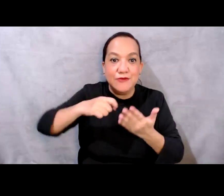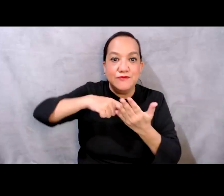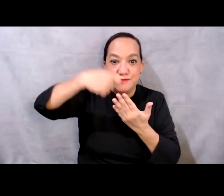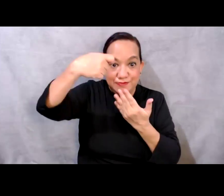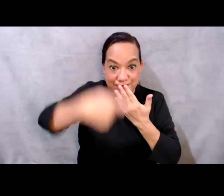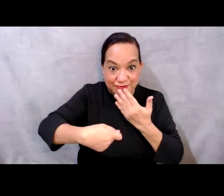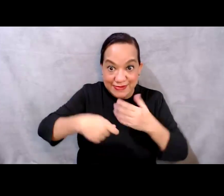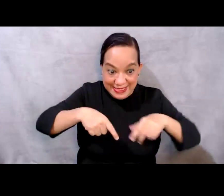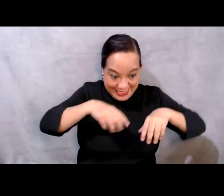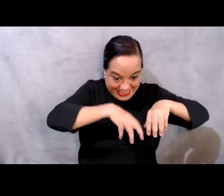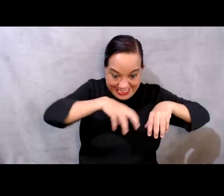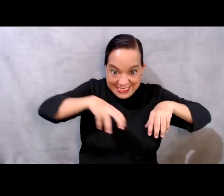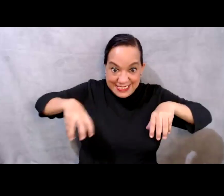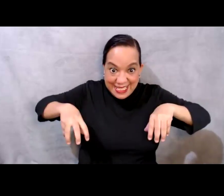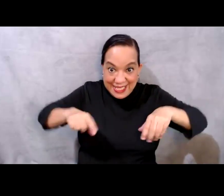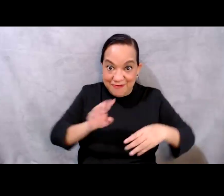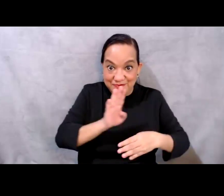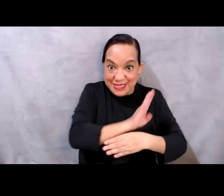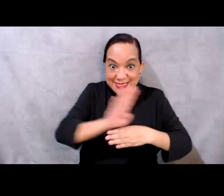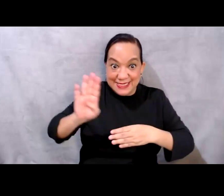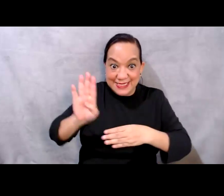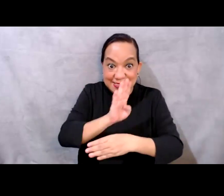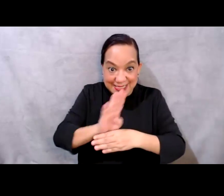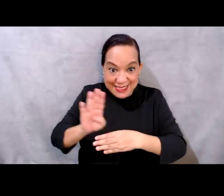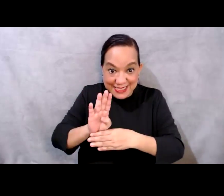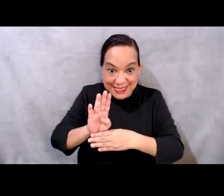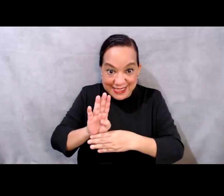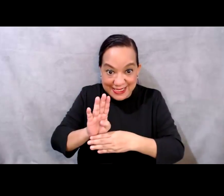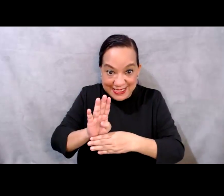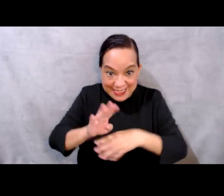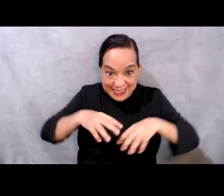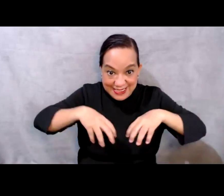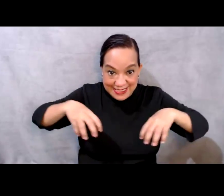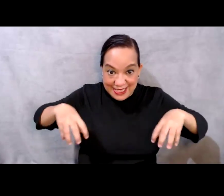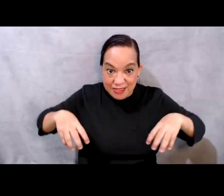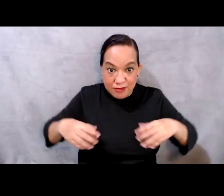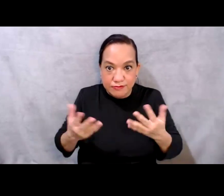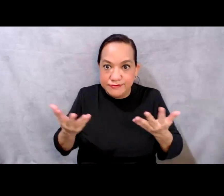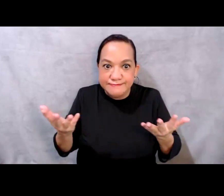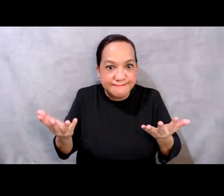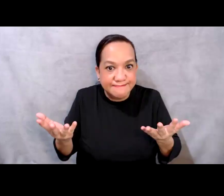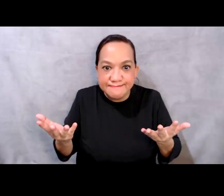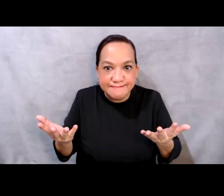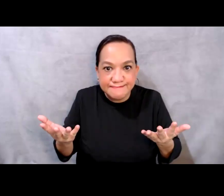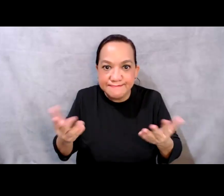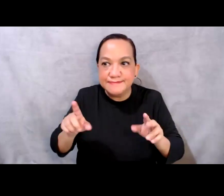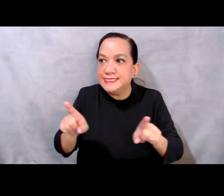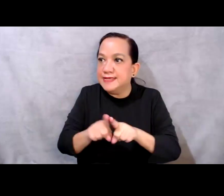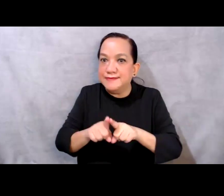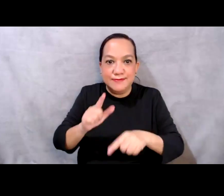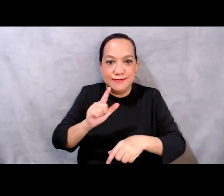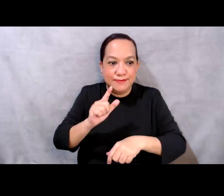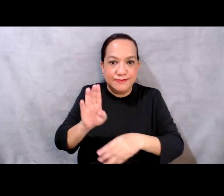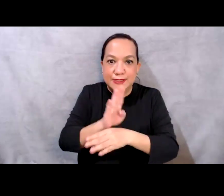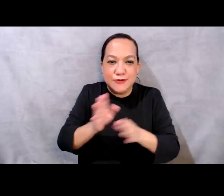along Mahatma Gandhi Road without any livelihood. There are many beautiful artifacts from